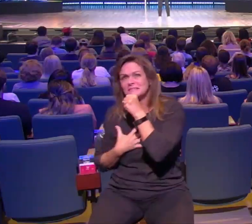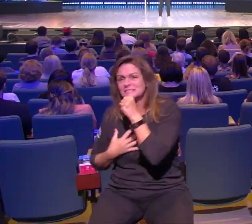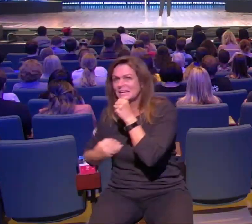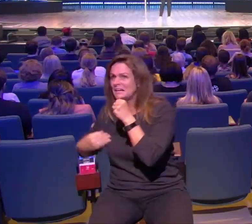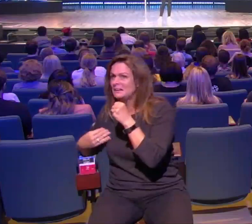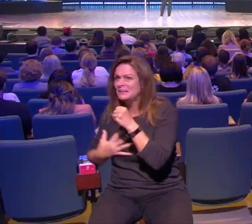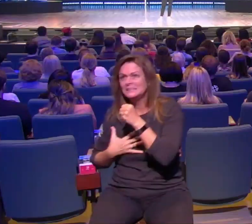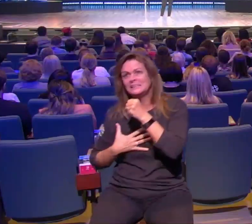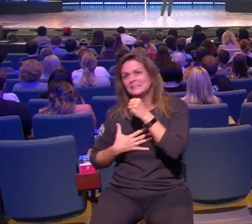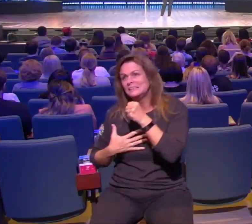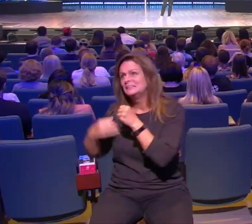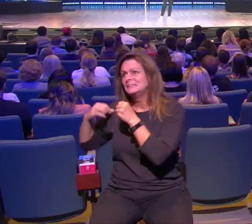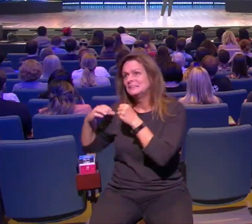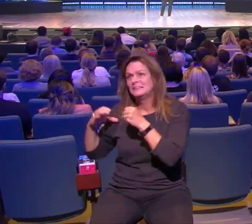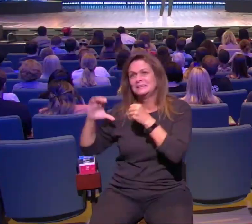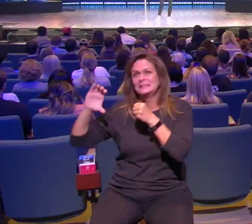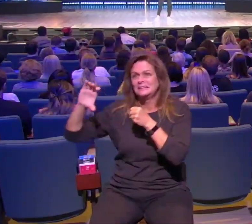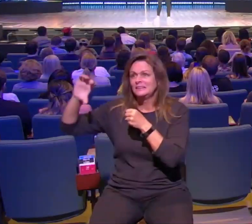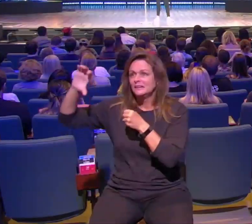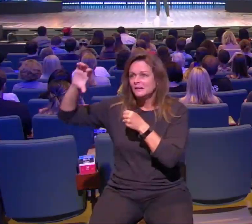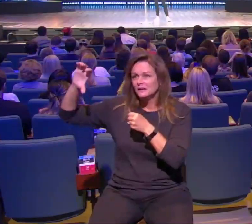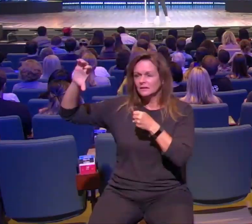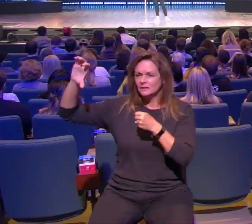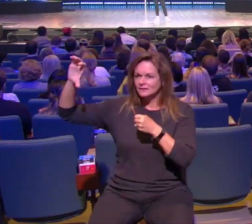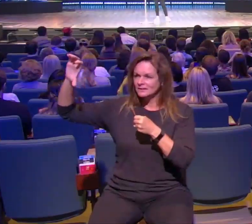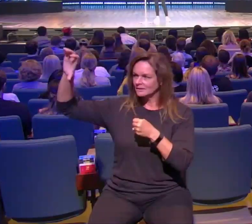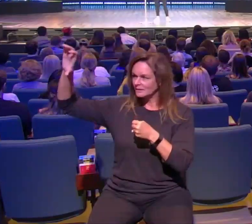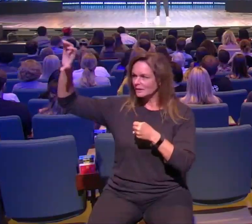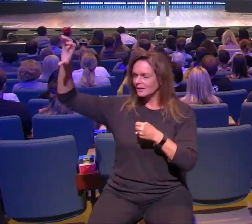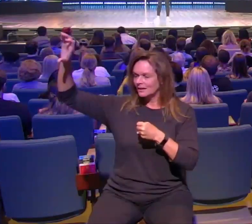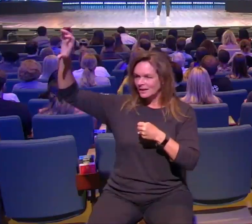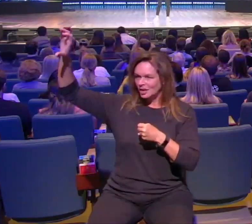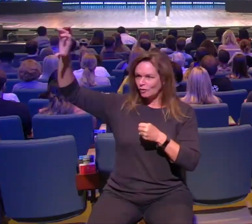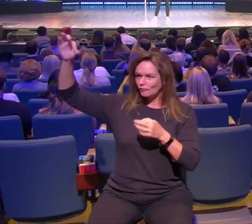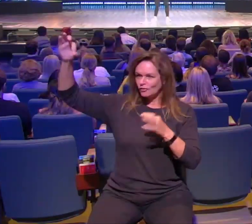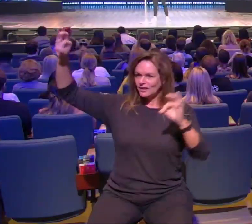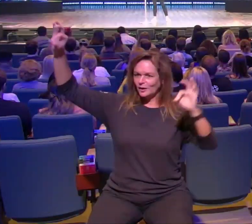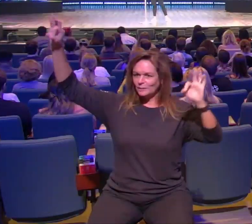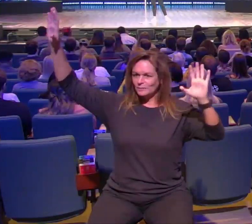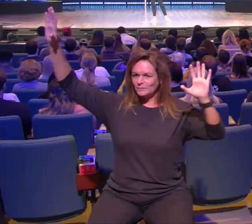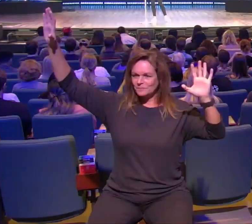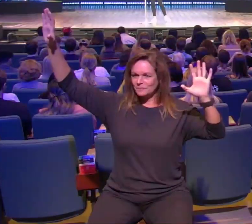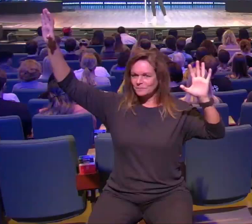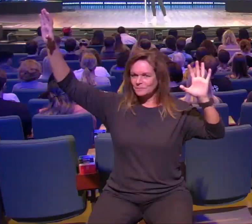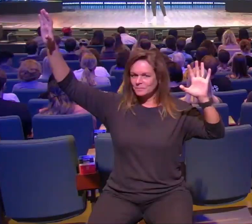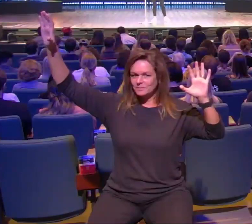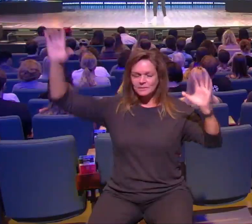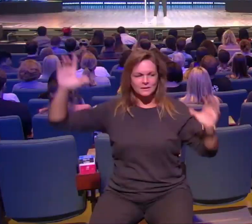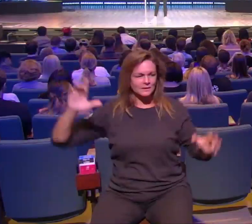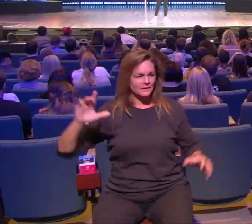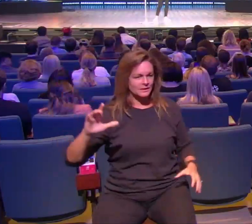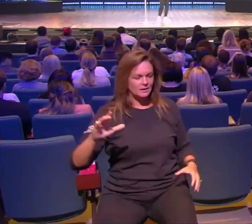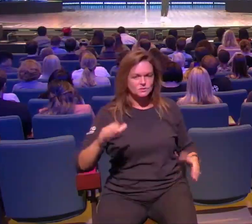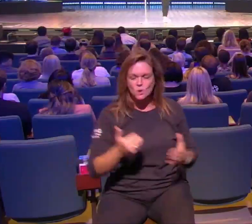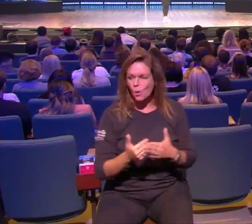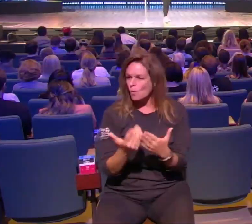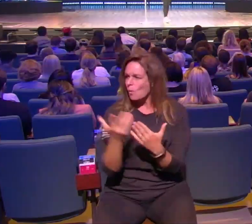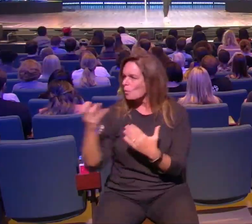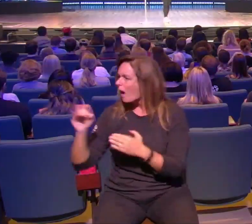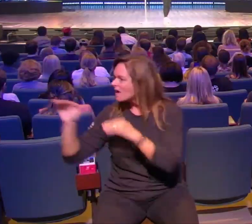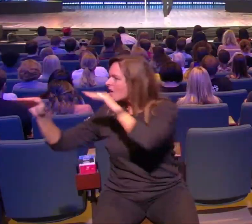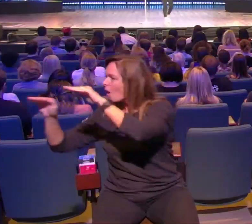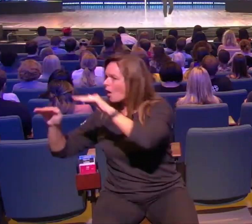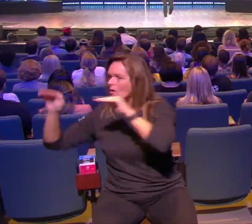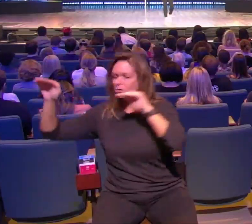many of these leaders have already been through the Freedom Study already, because they know that free people. And so they're ready to and positioned